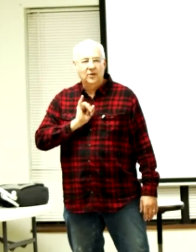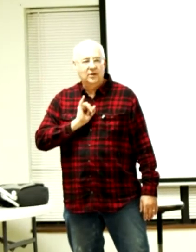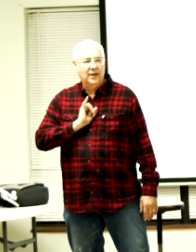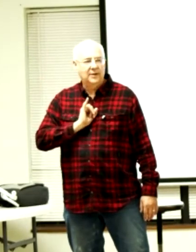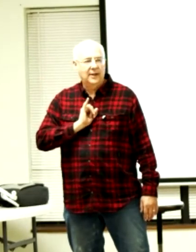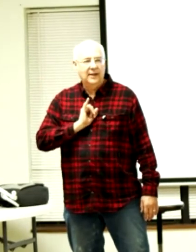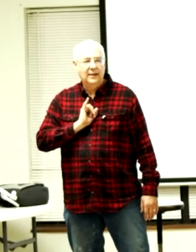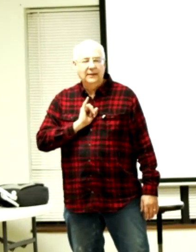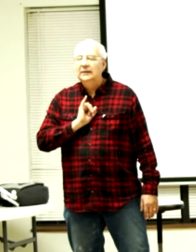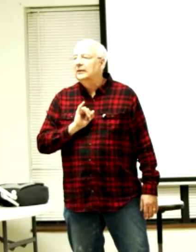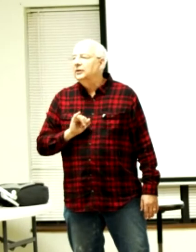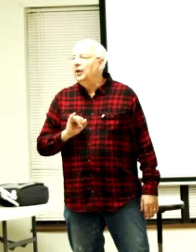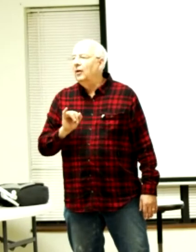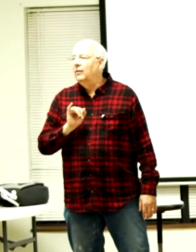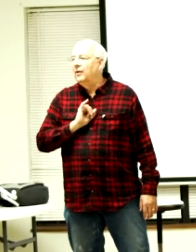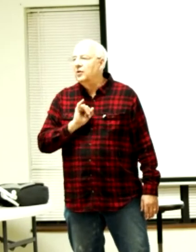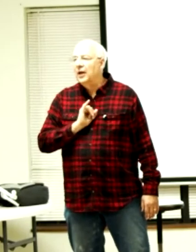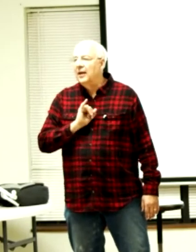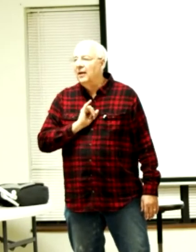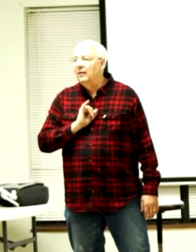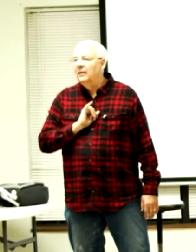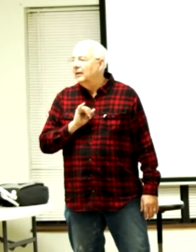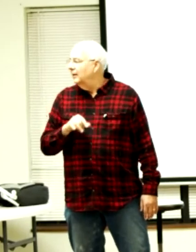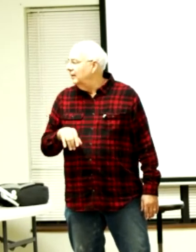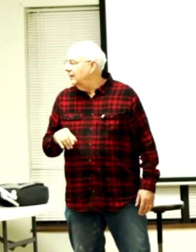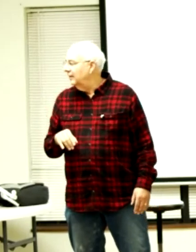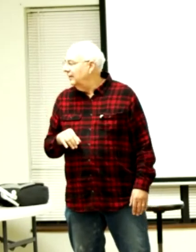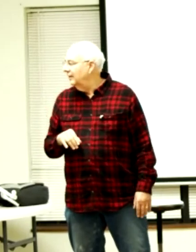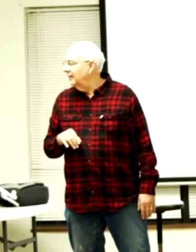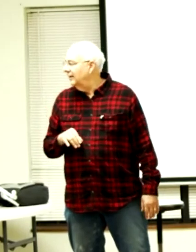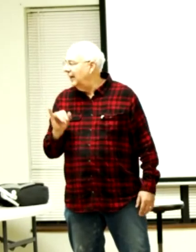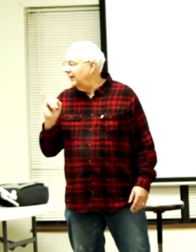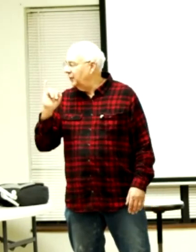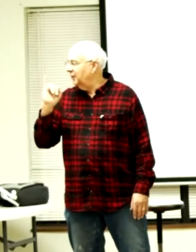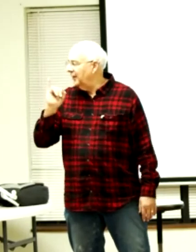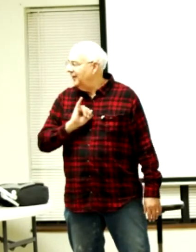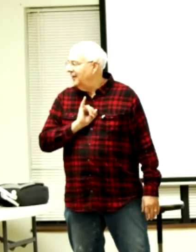your chest. Okay. So you could say, you know, yeah.